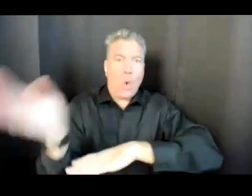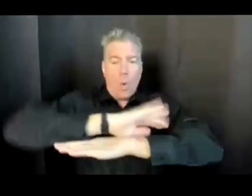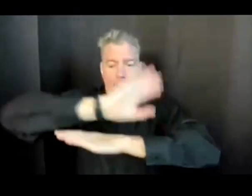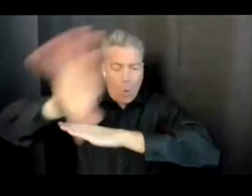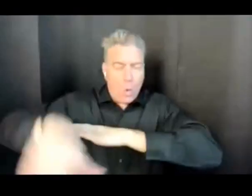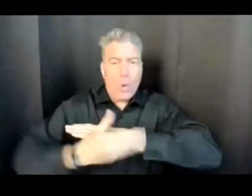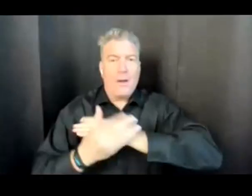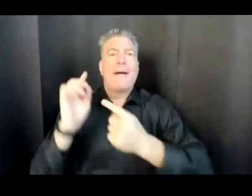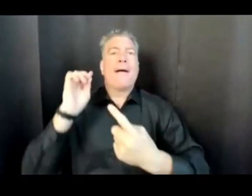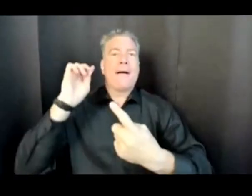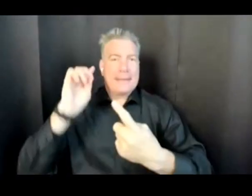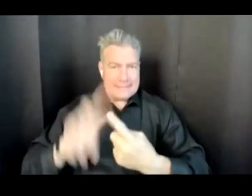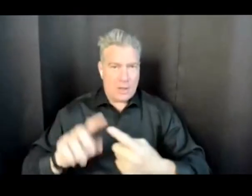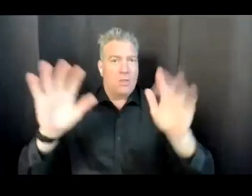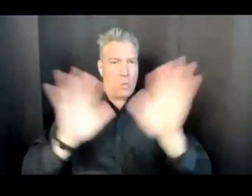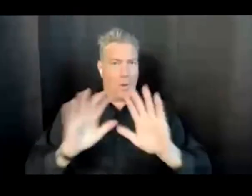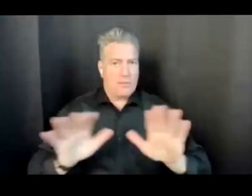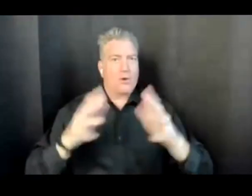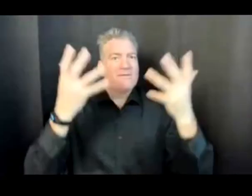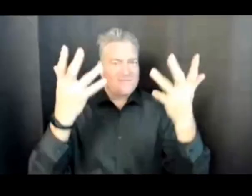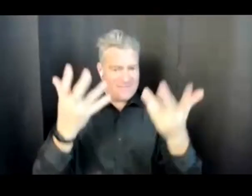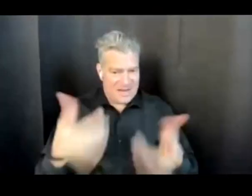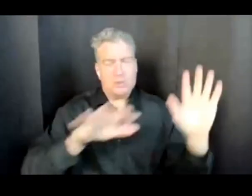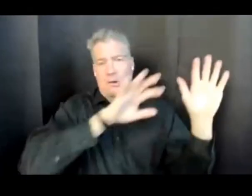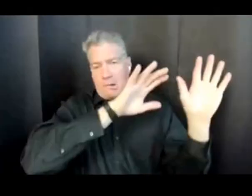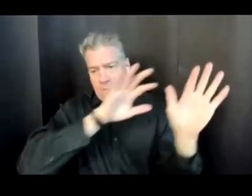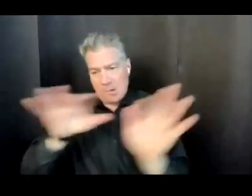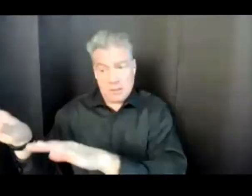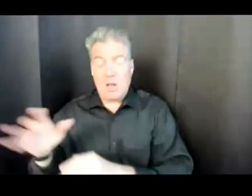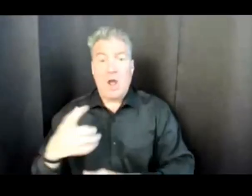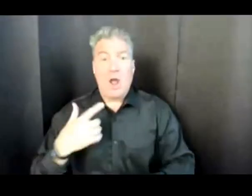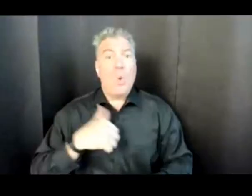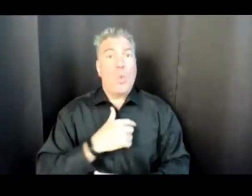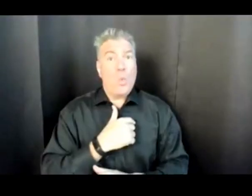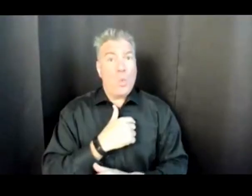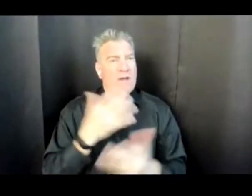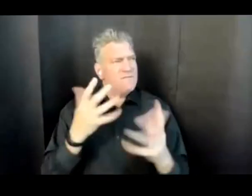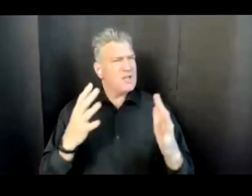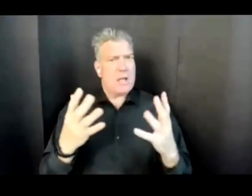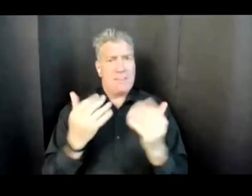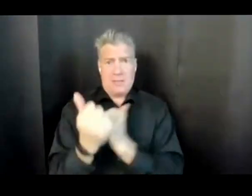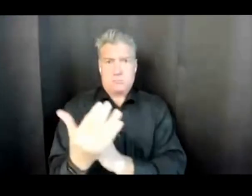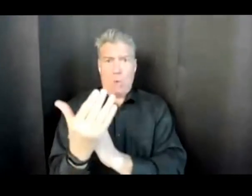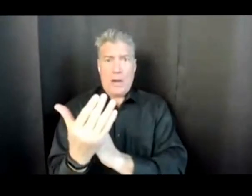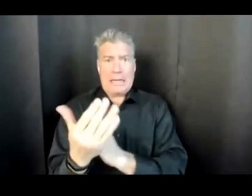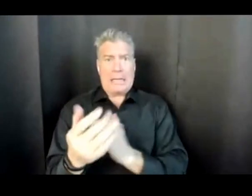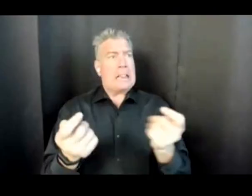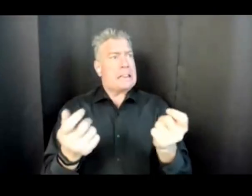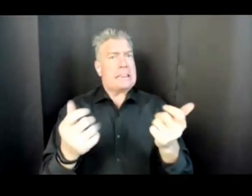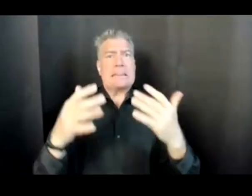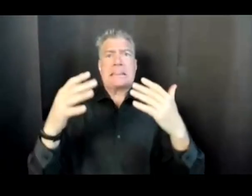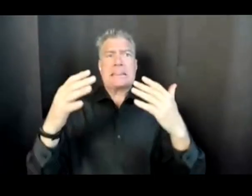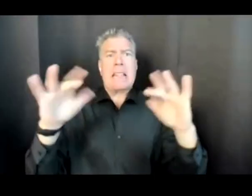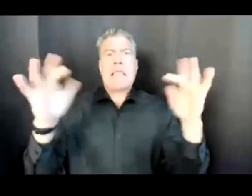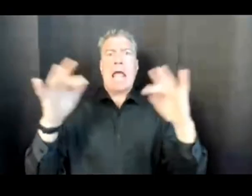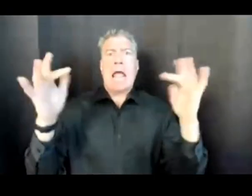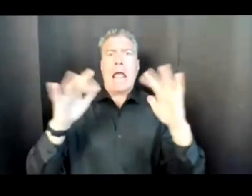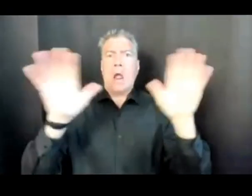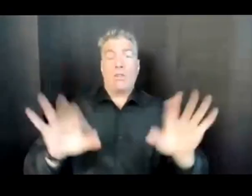we had a lull in the storm this morning, we are still expecting another round of freezing rain in northeast Georgia this